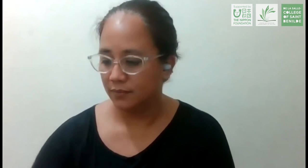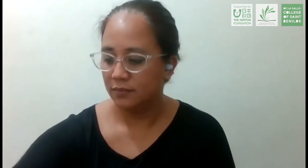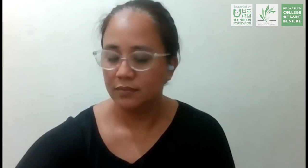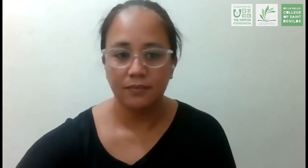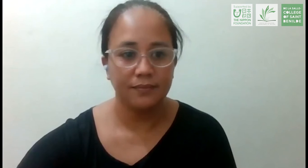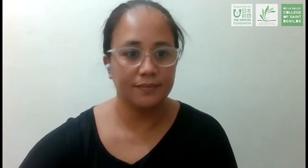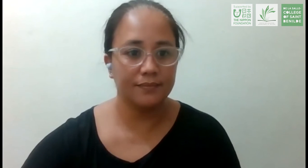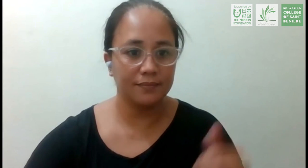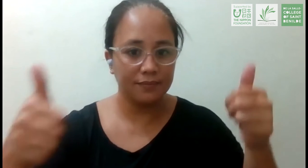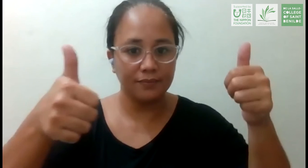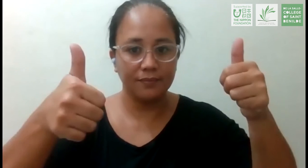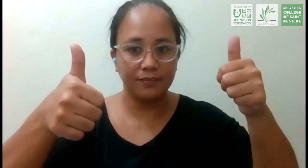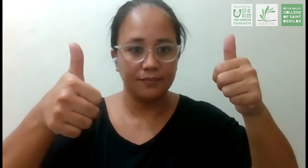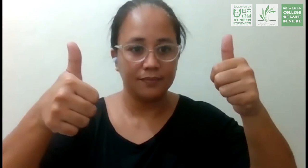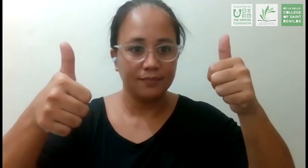Okay.